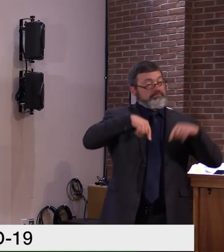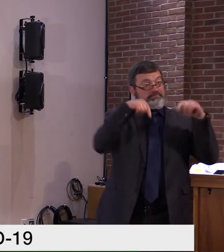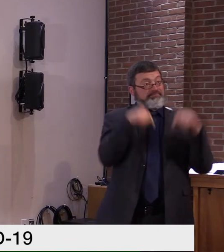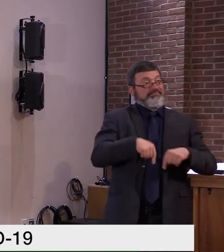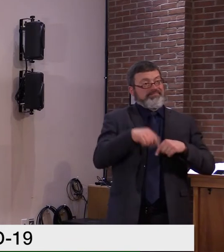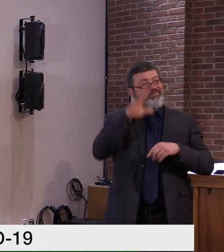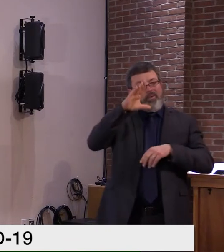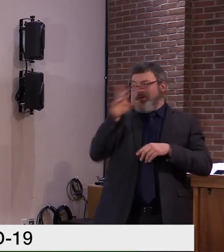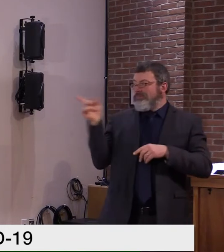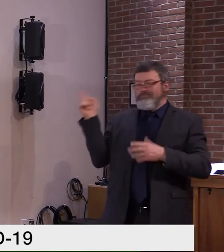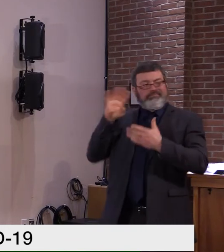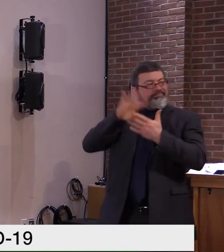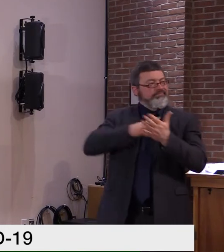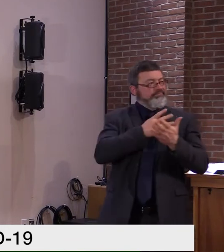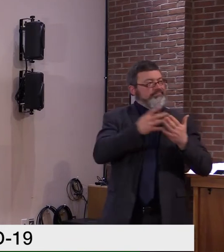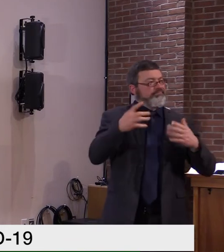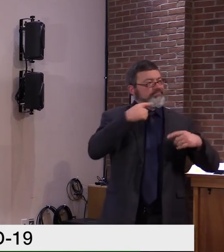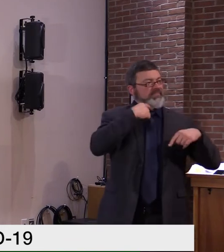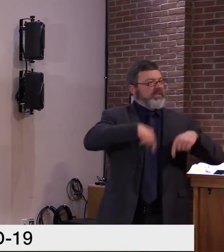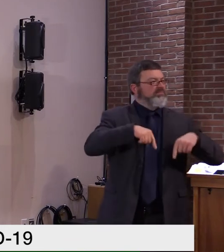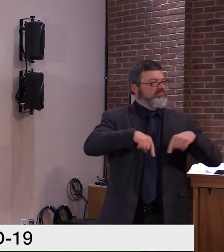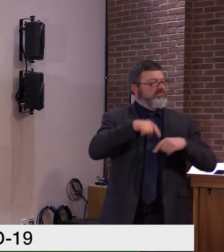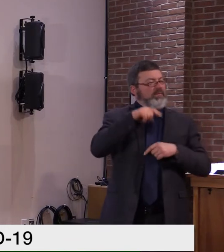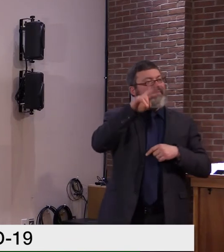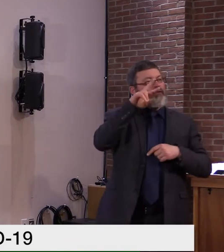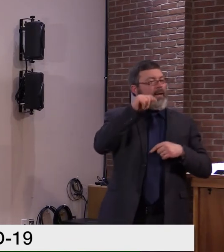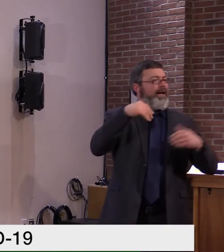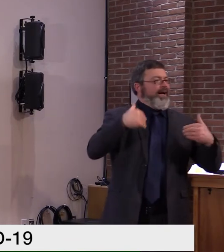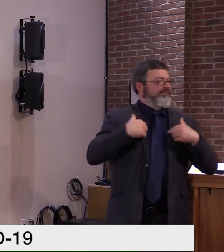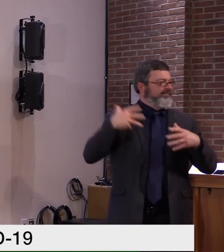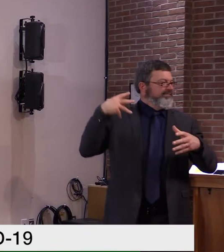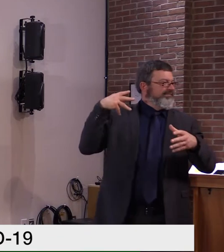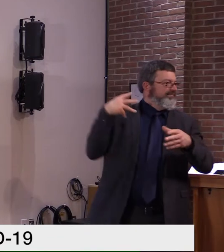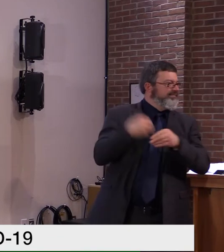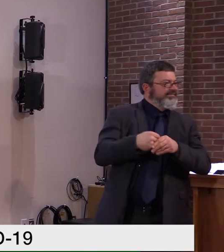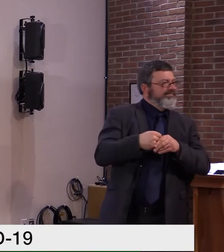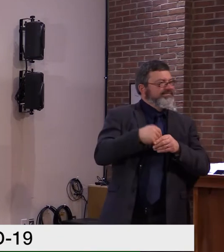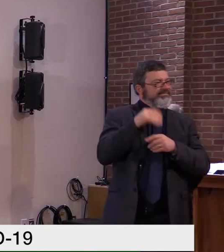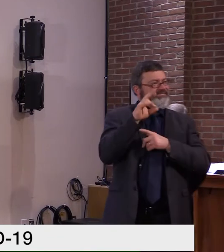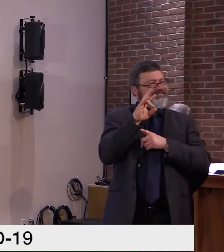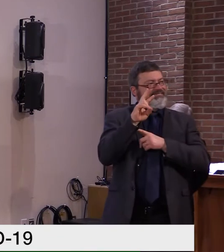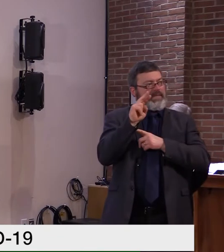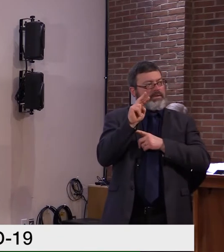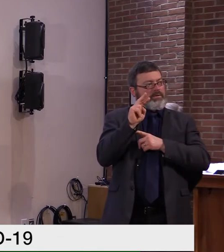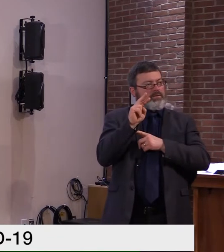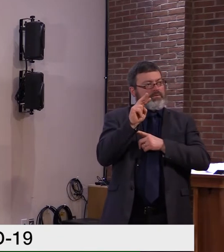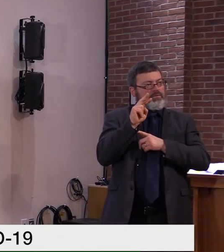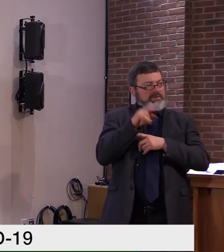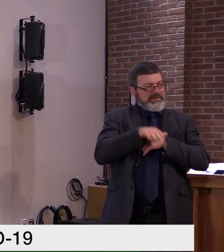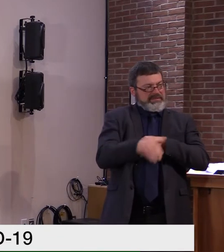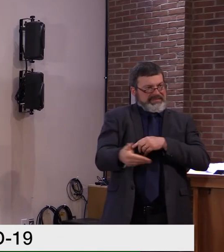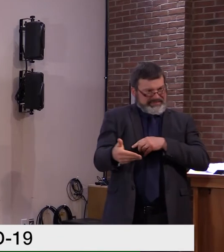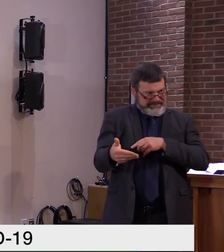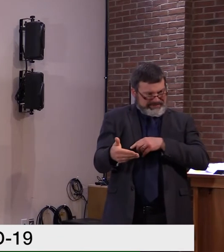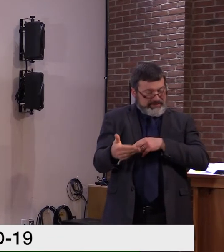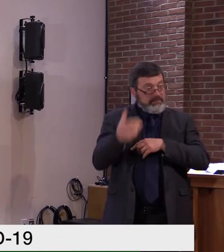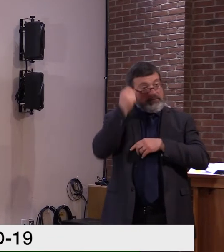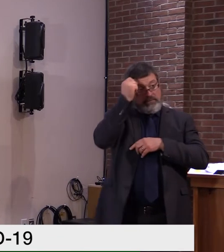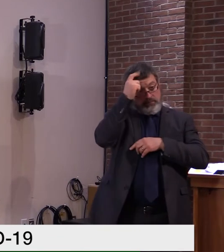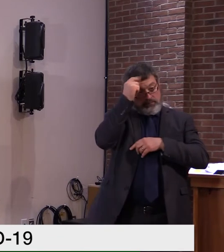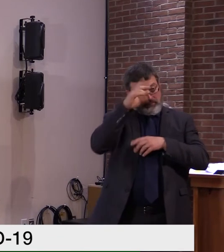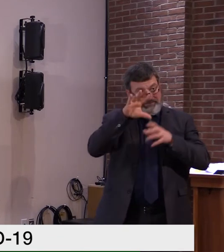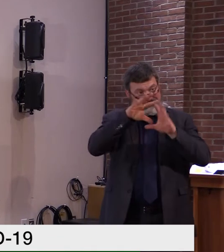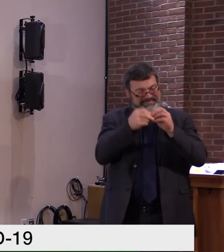older. Once the over 70 population is sufficiently vaccinated, will you